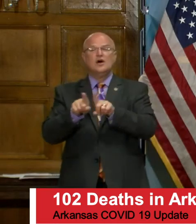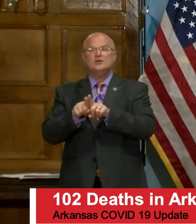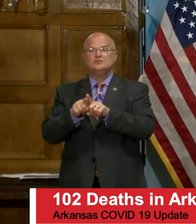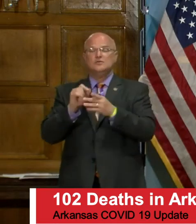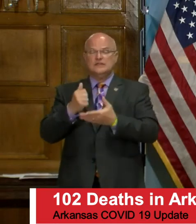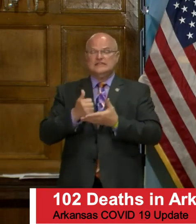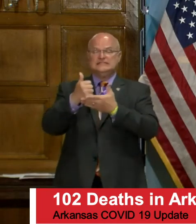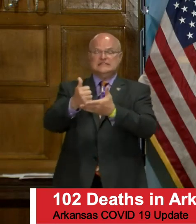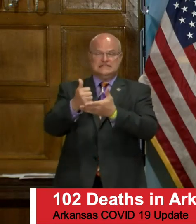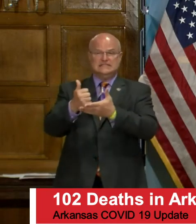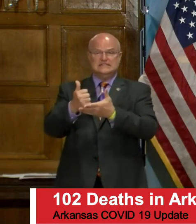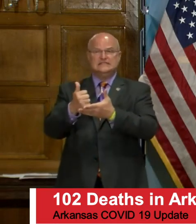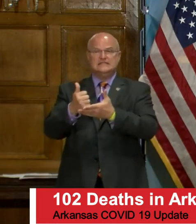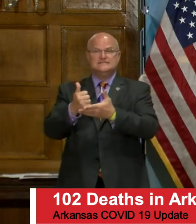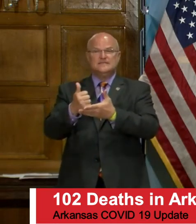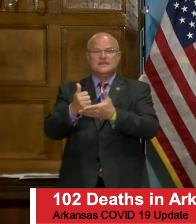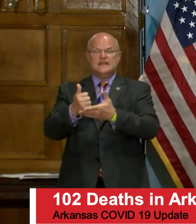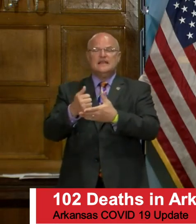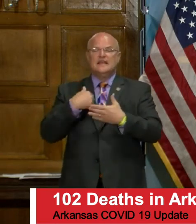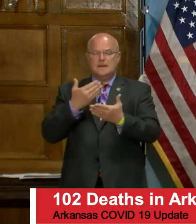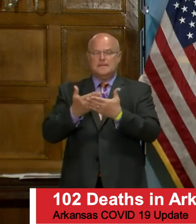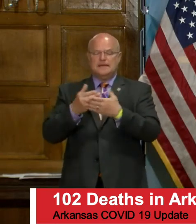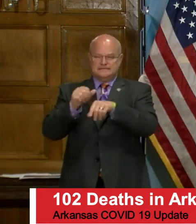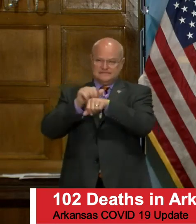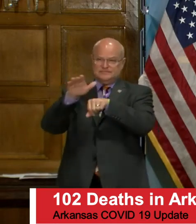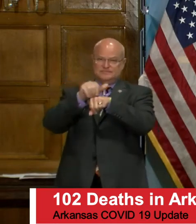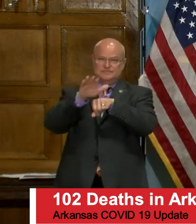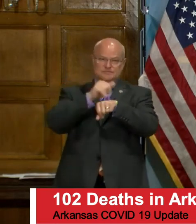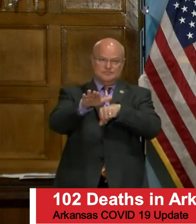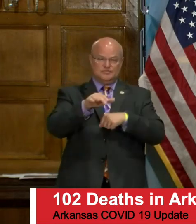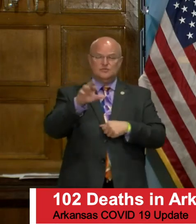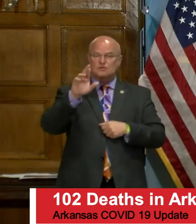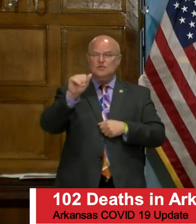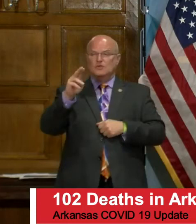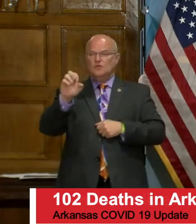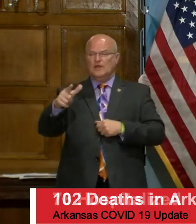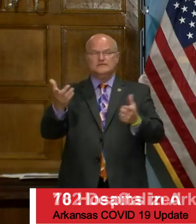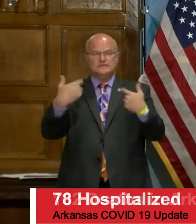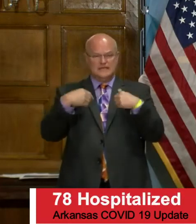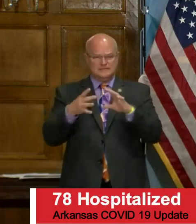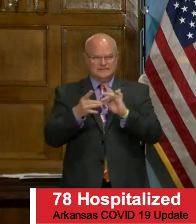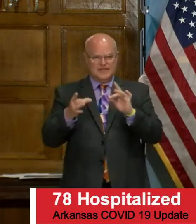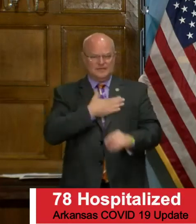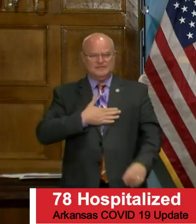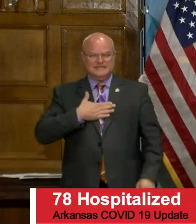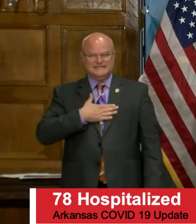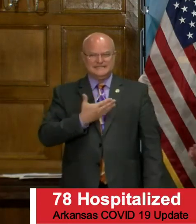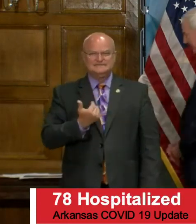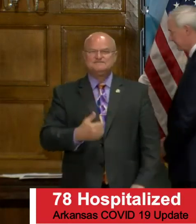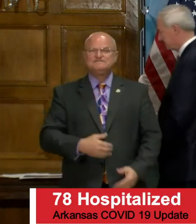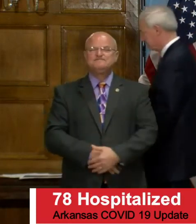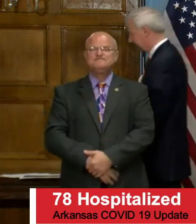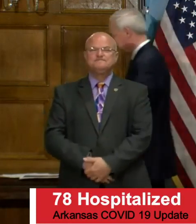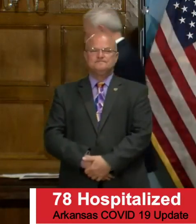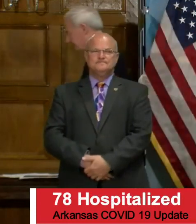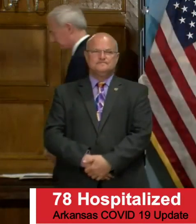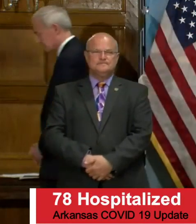the assistance provided in getting these funds out. So Rachel, if you could come and make your comments.